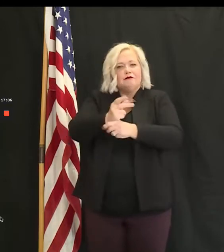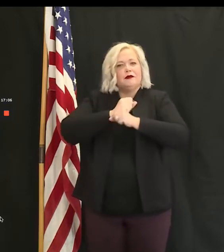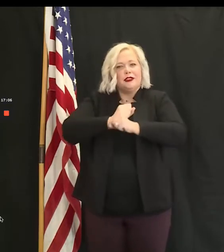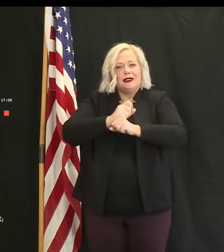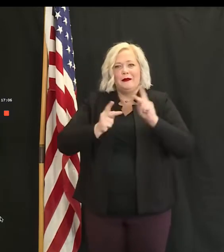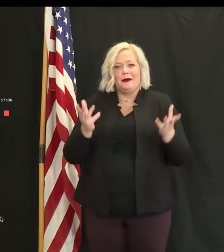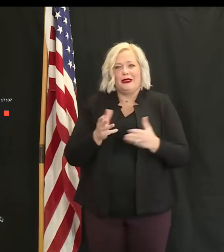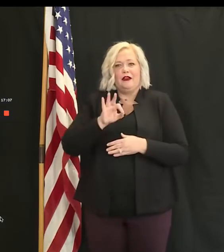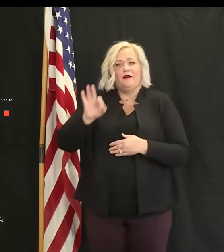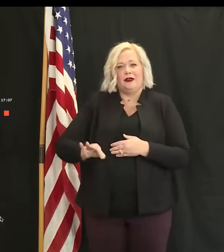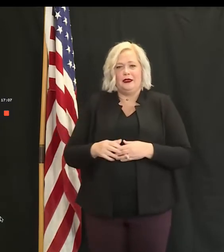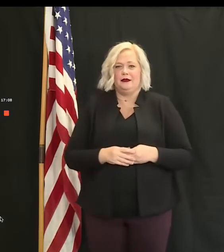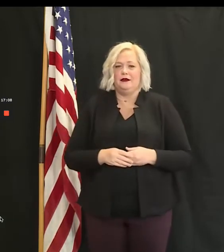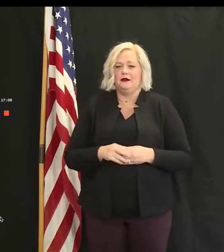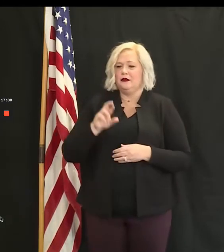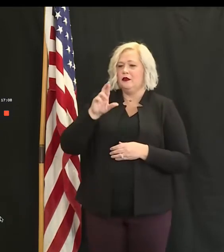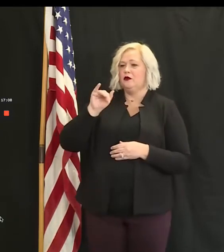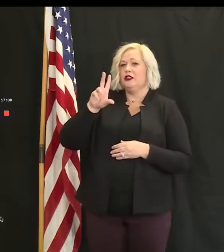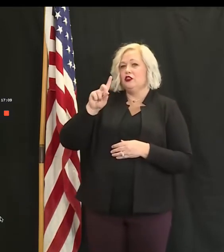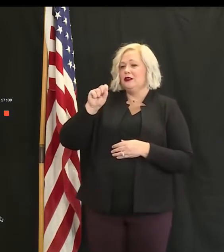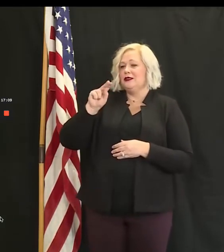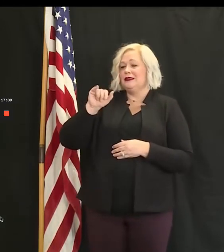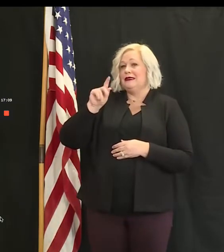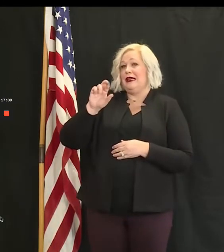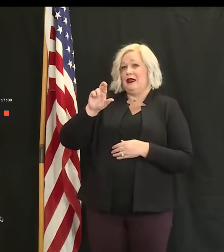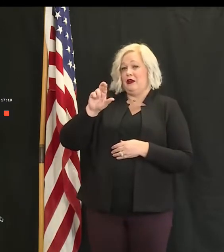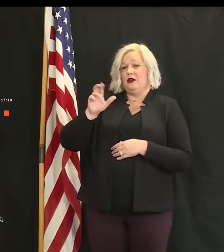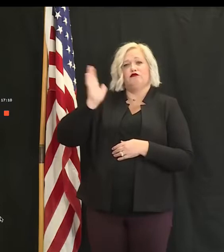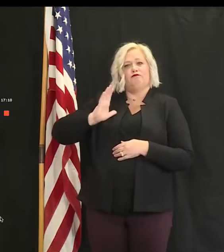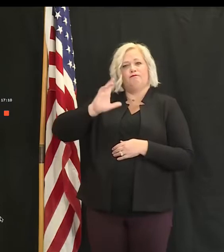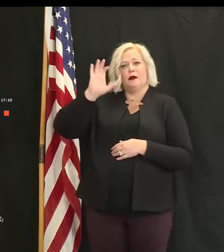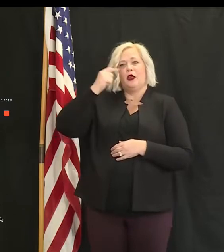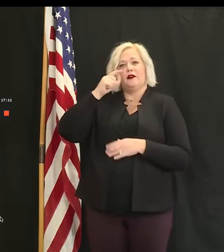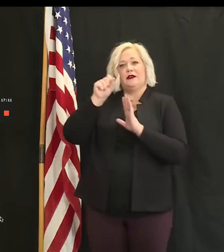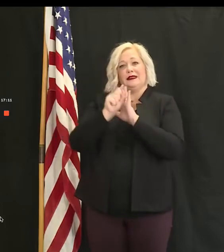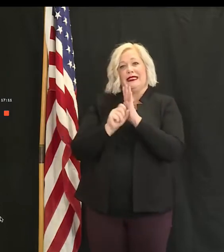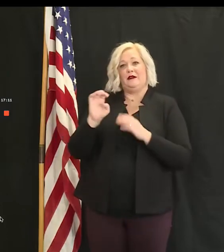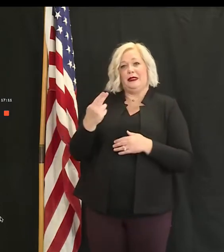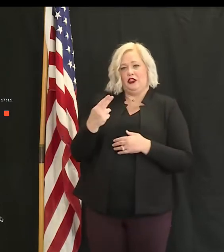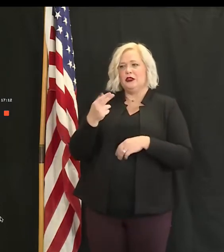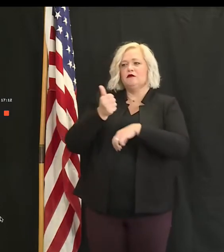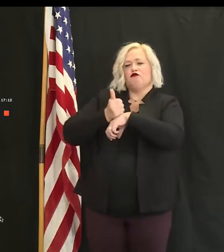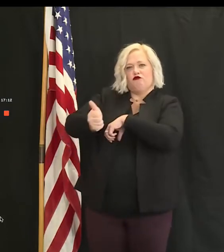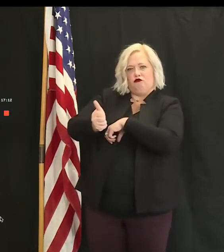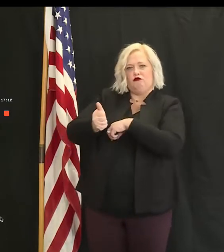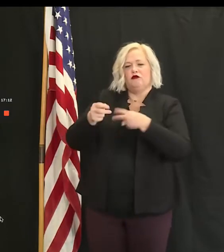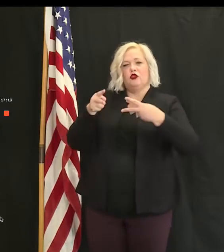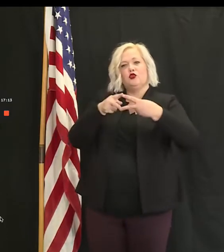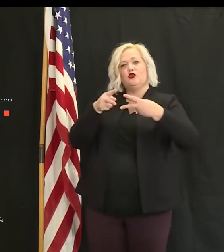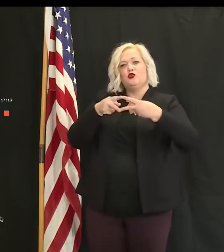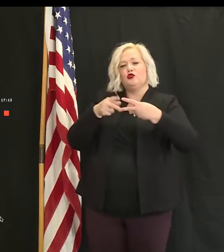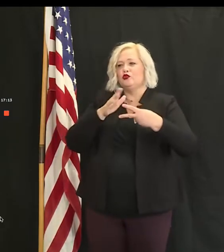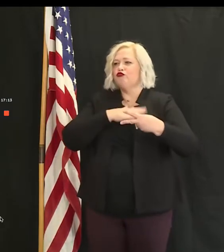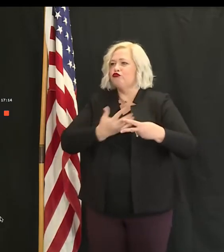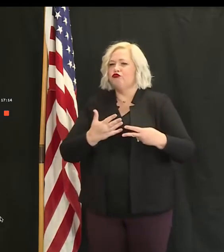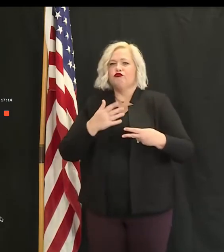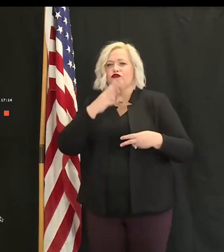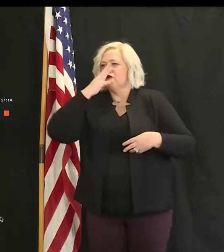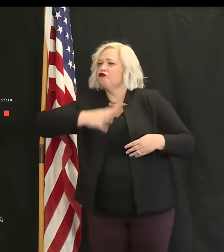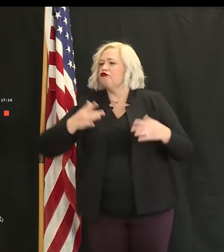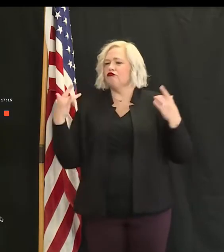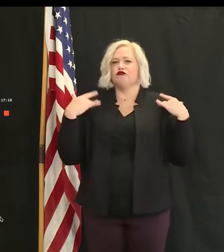supply. Richard Snyder, former governor of the state of Michigan, is charged with two counts of willful neglect